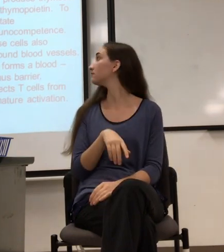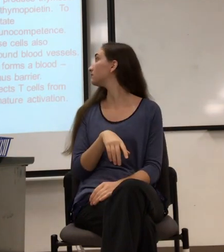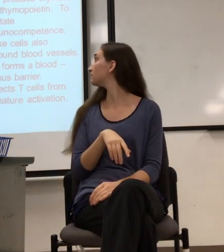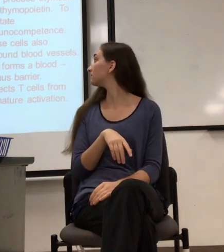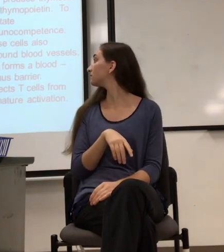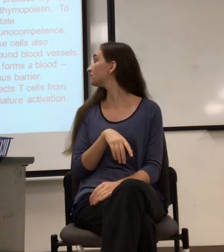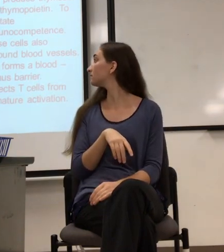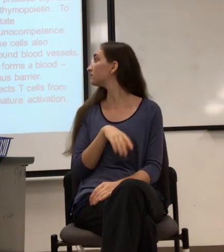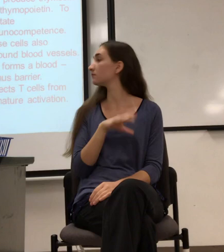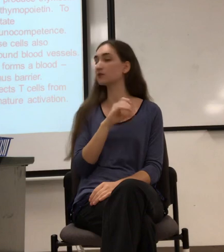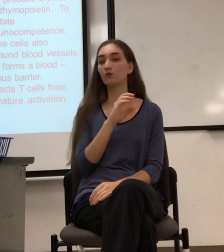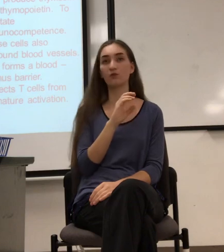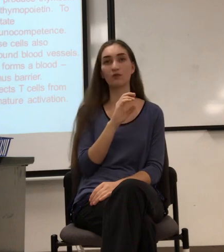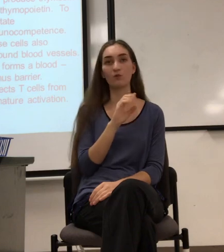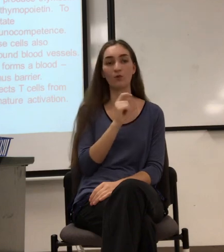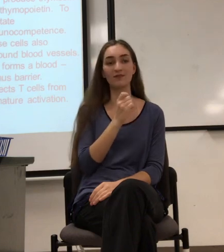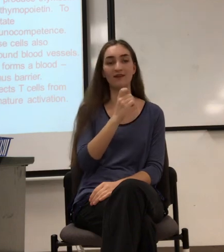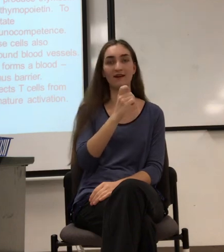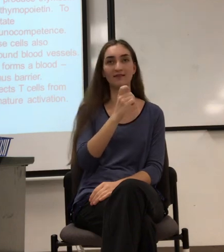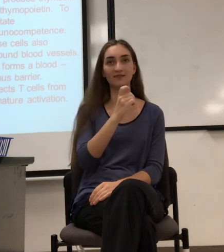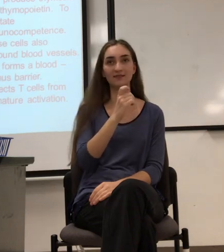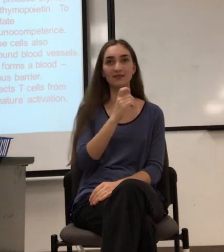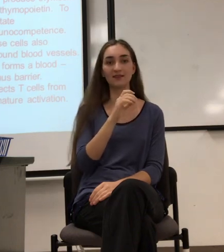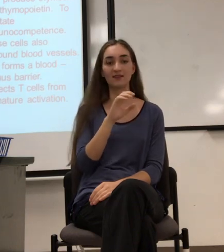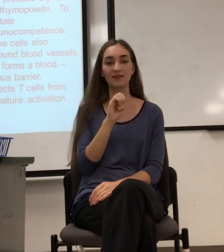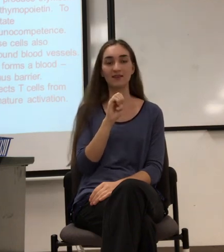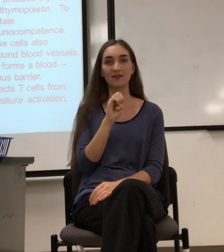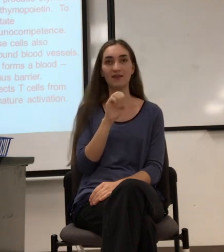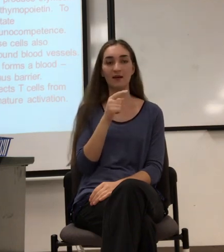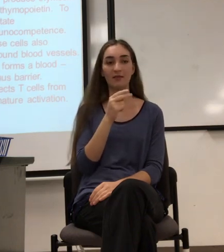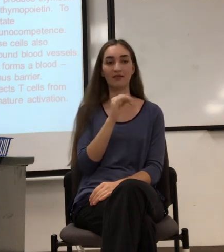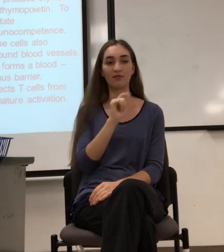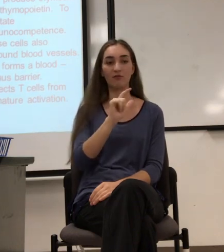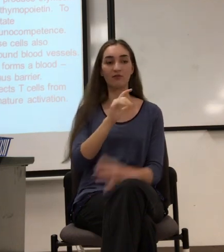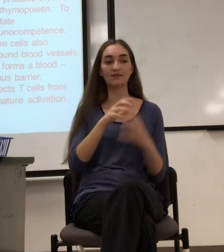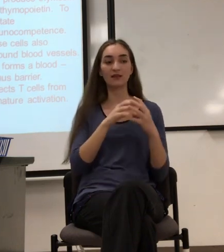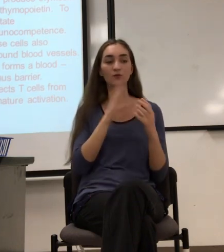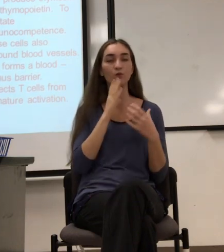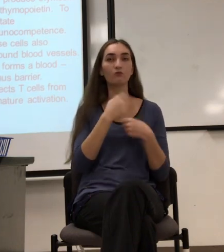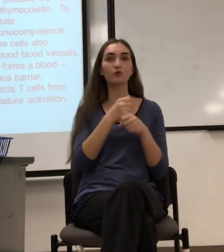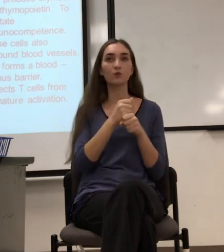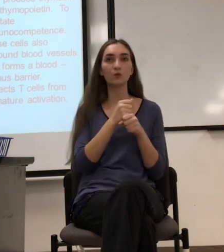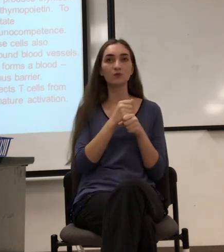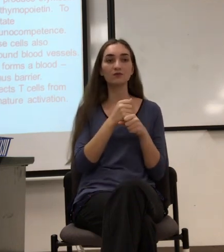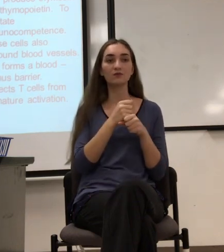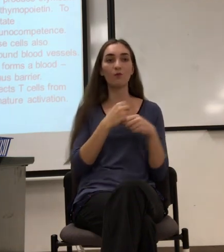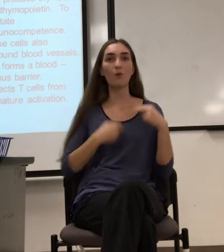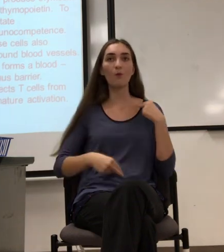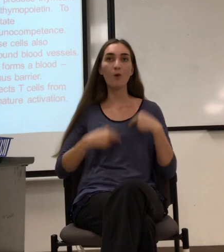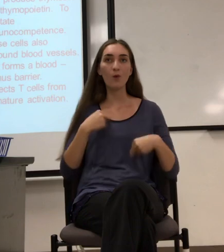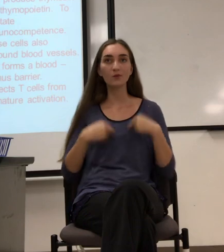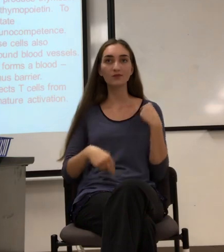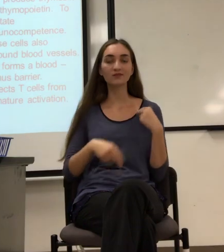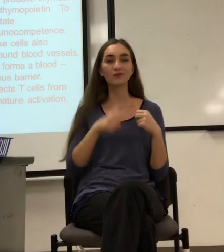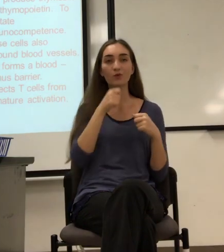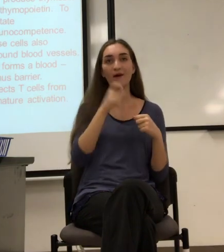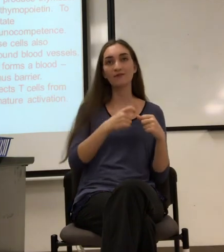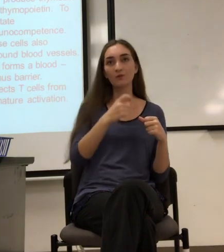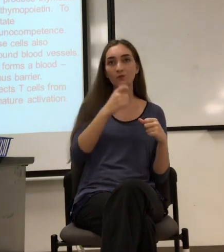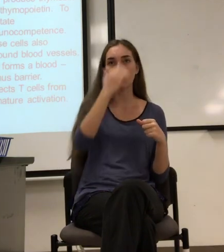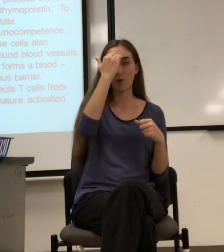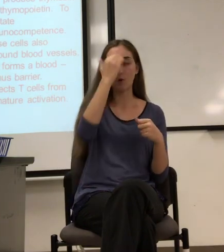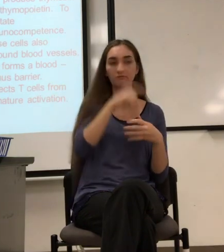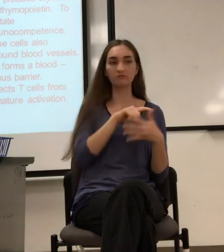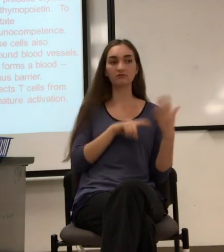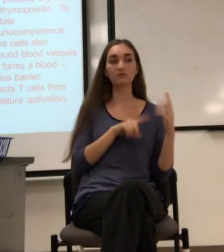the reticular epithelial cells, they produce hormones thymosin and thymopoietin. You don't have to really know those. But what you need to